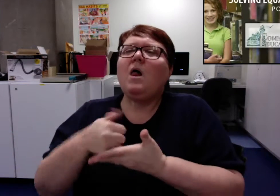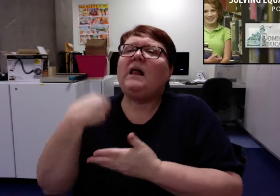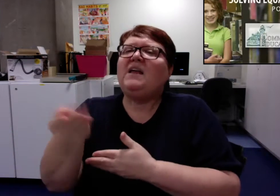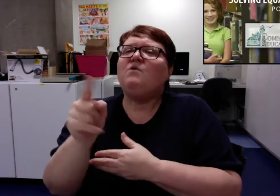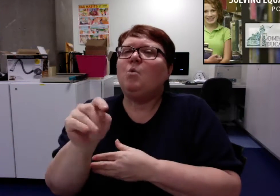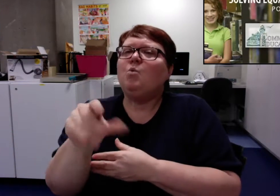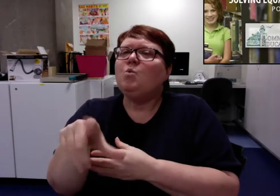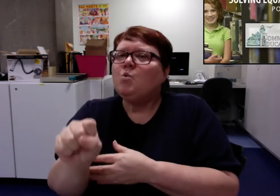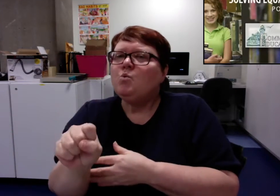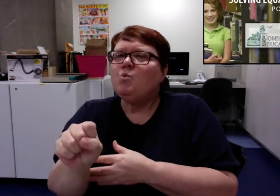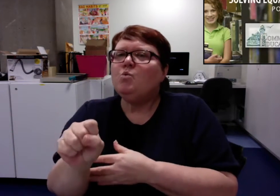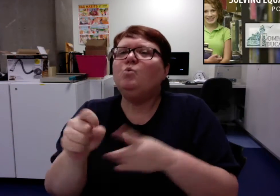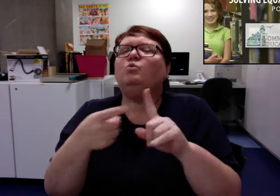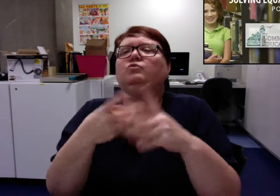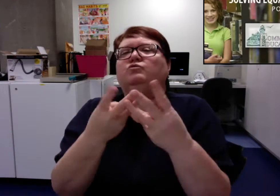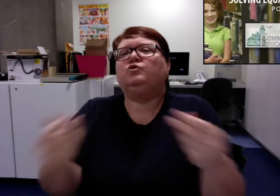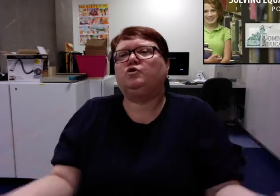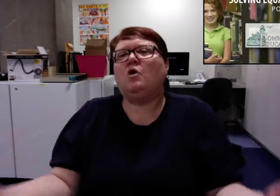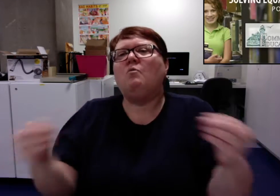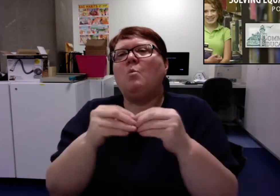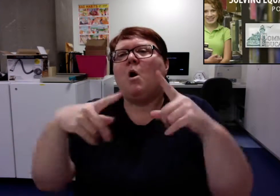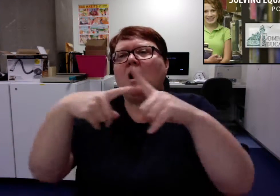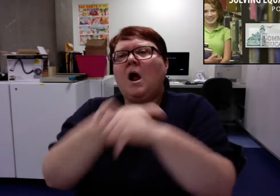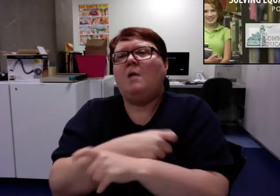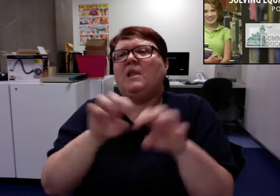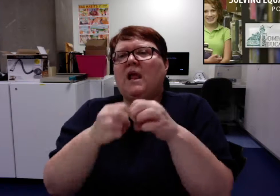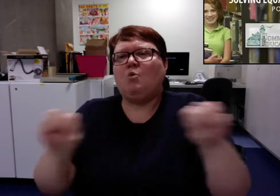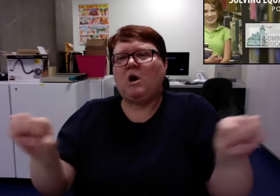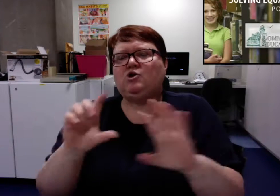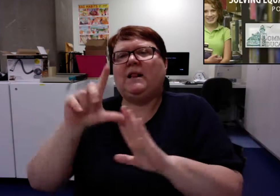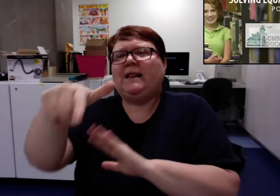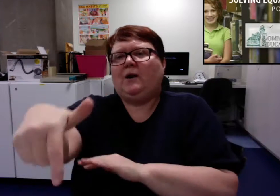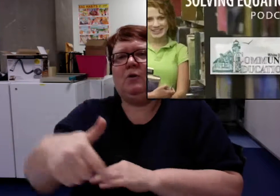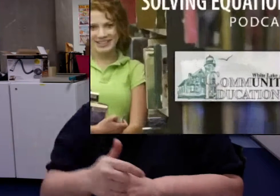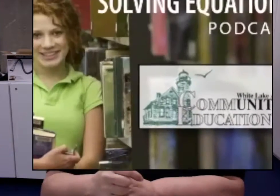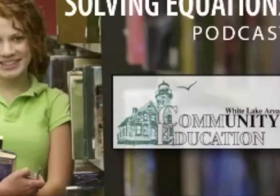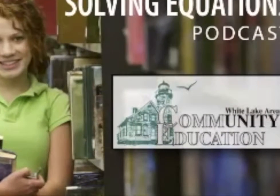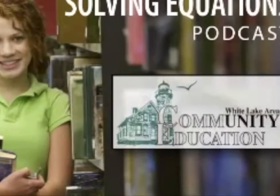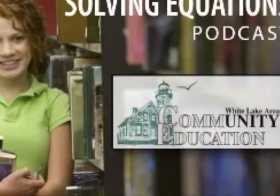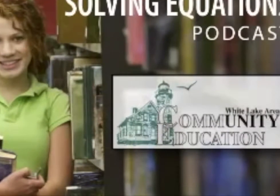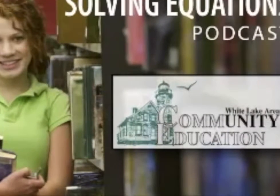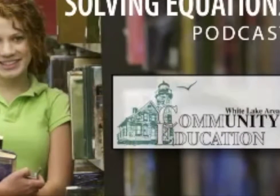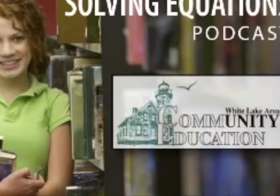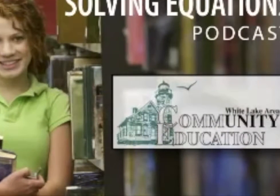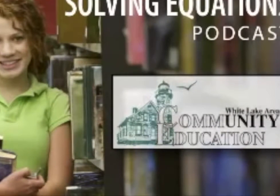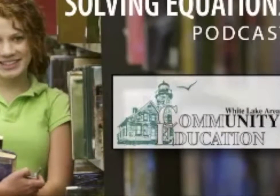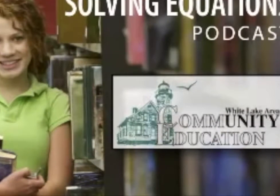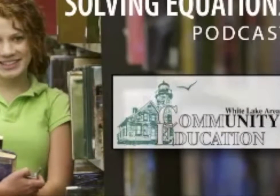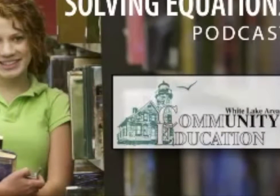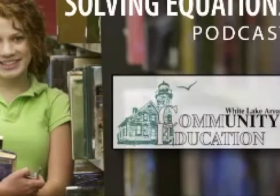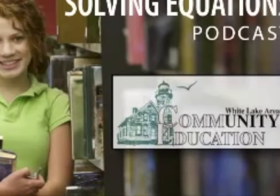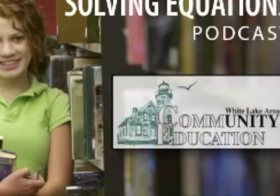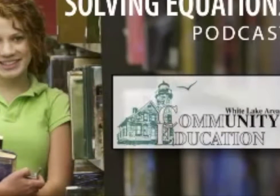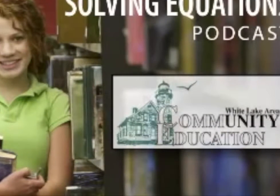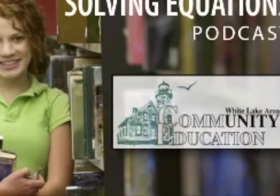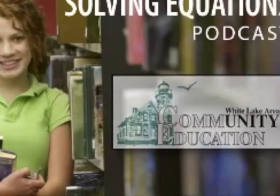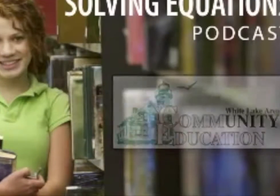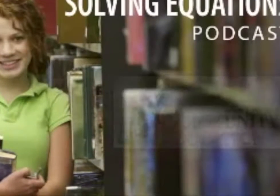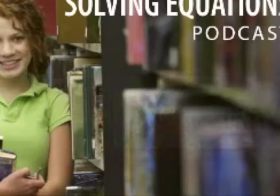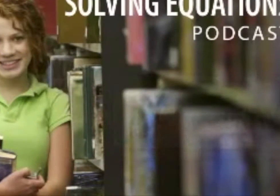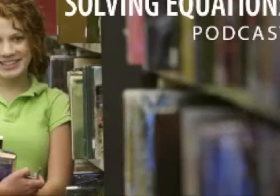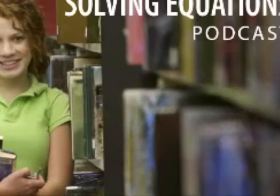your feedback. Let us know what you like or dislike about this series. Do you have a suggestion for a future